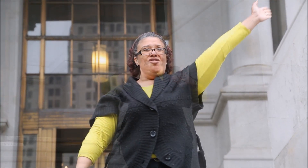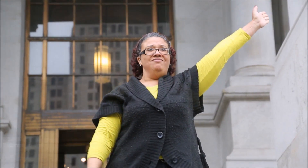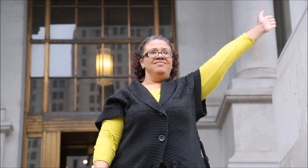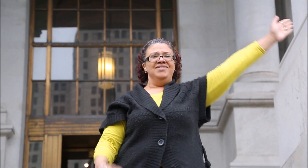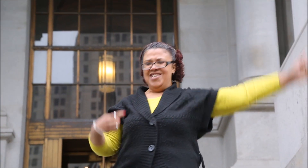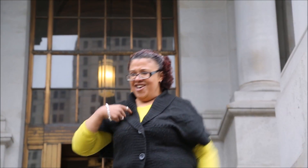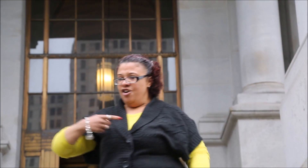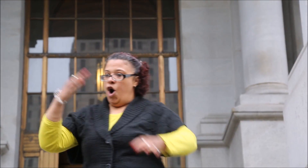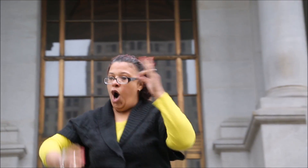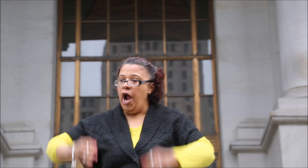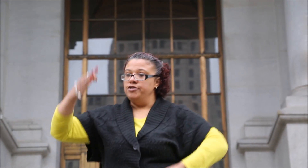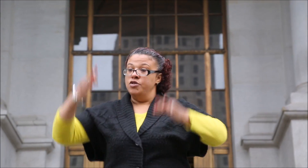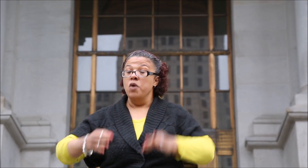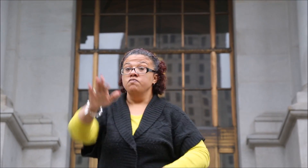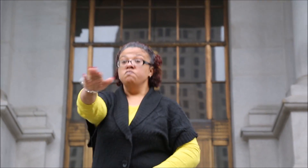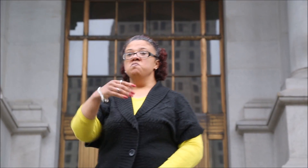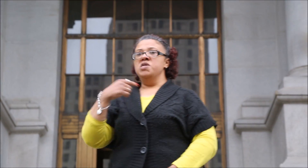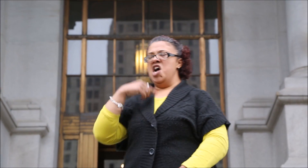that we pay, what are we getting?